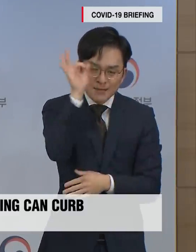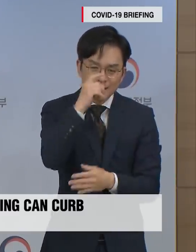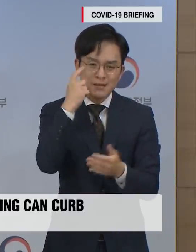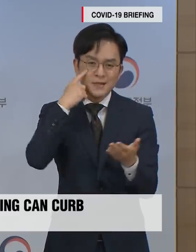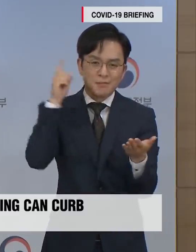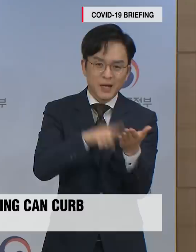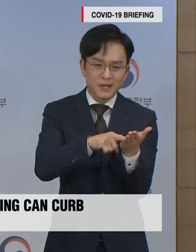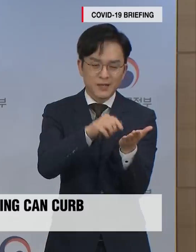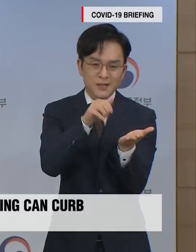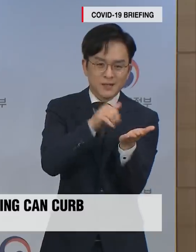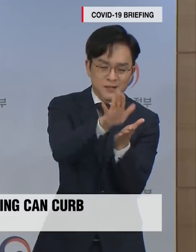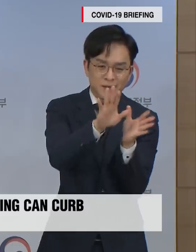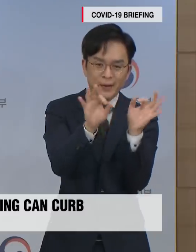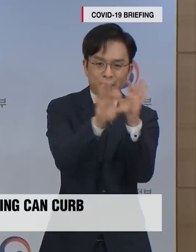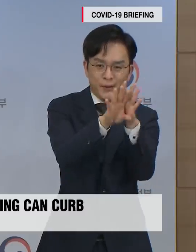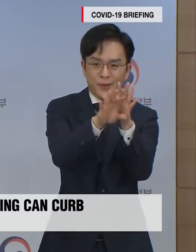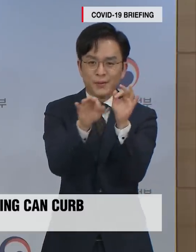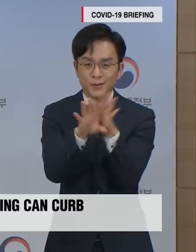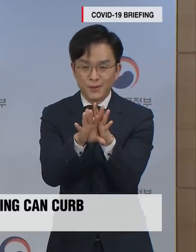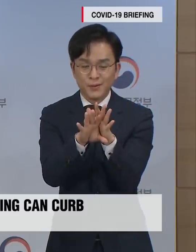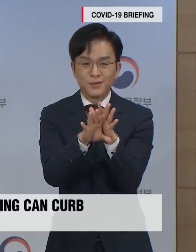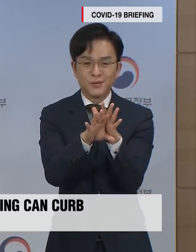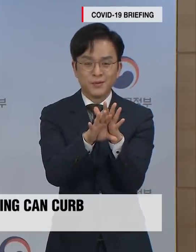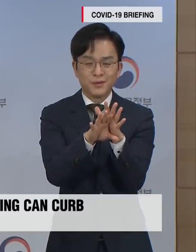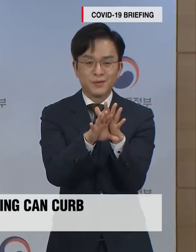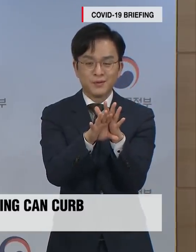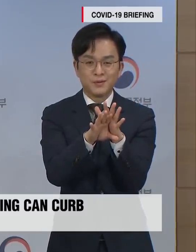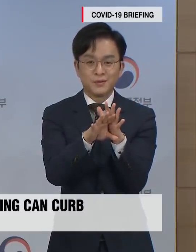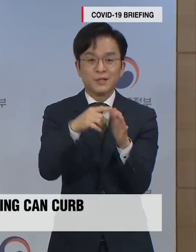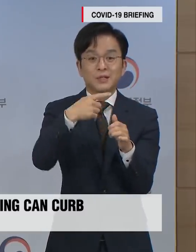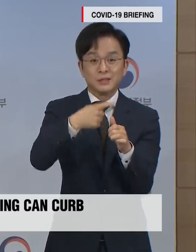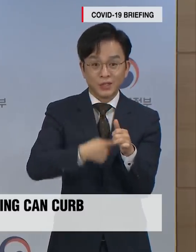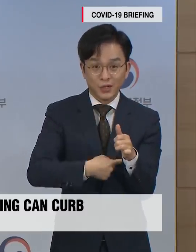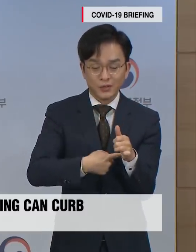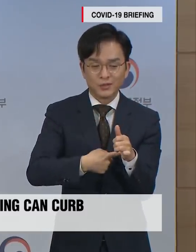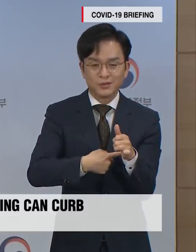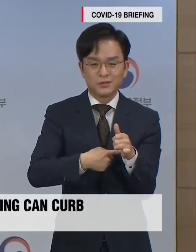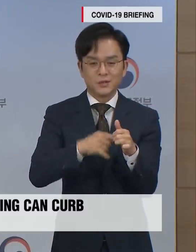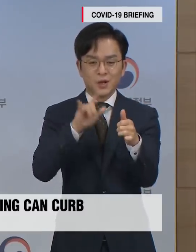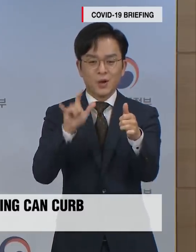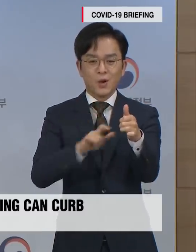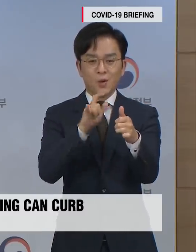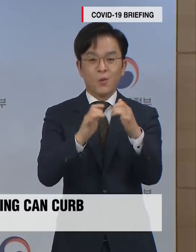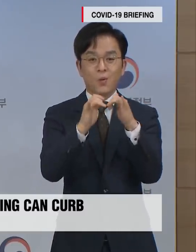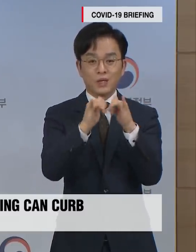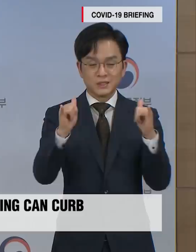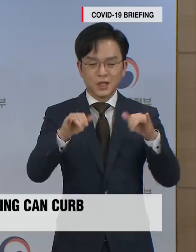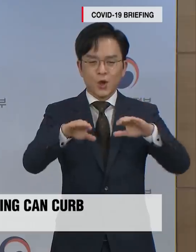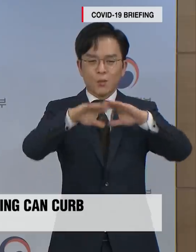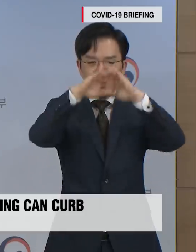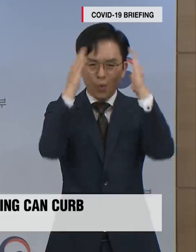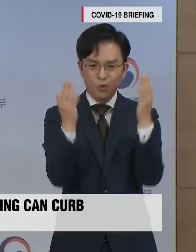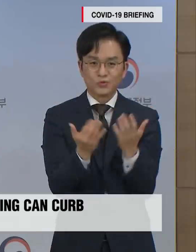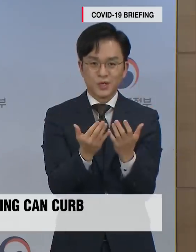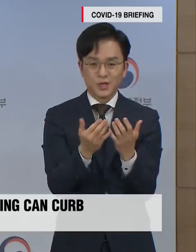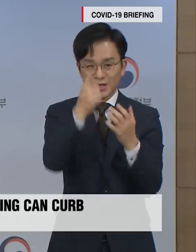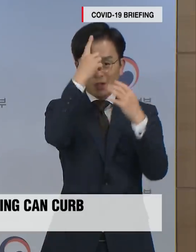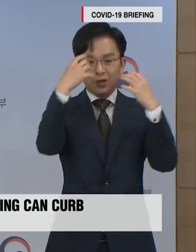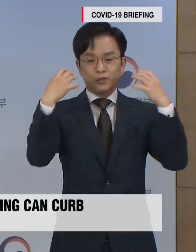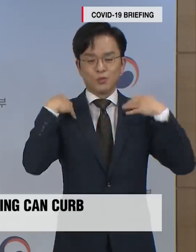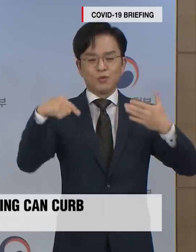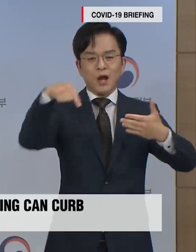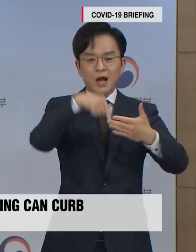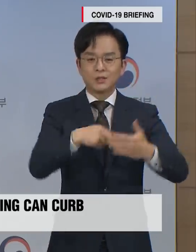even distinguish the small sparks that exist in our society, and we will be able to see good